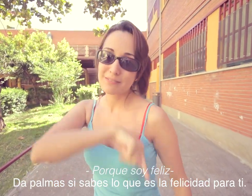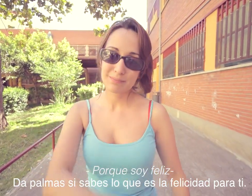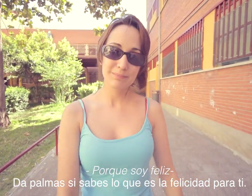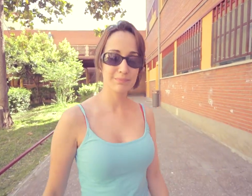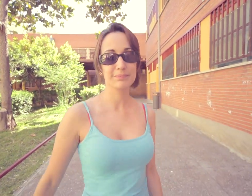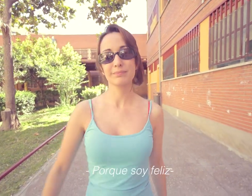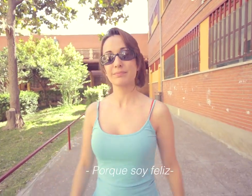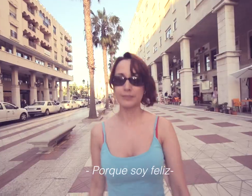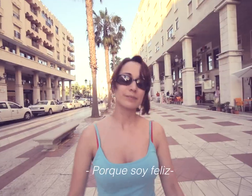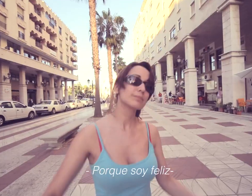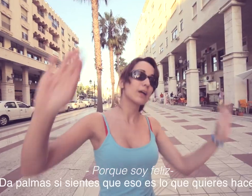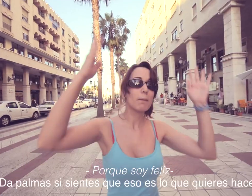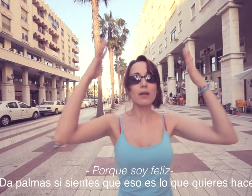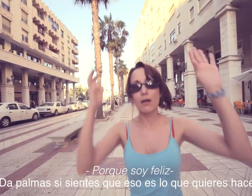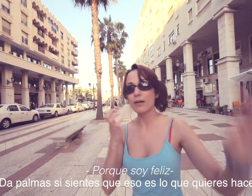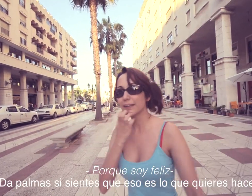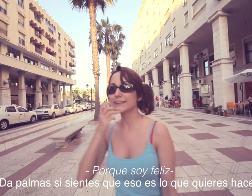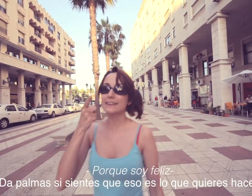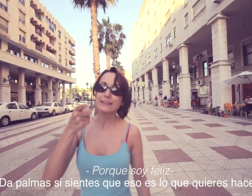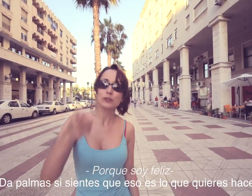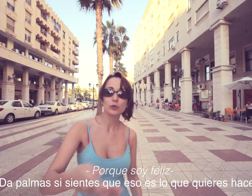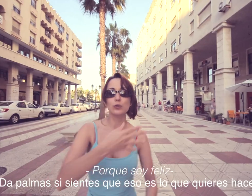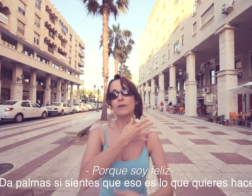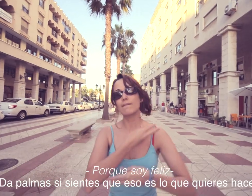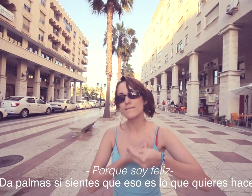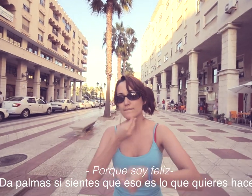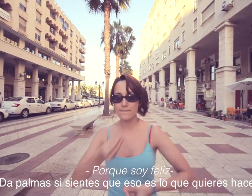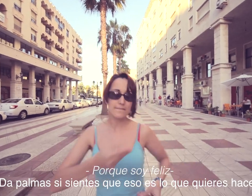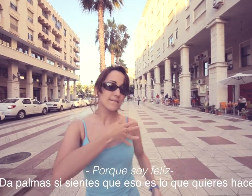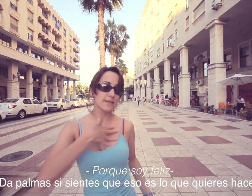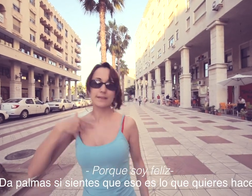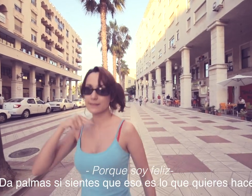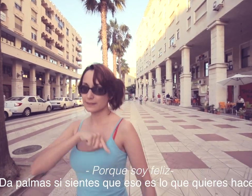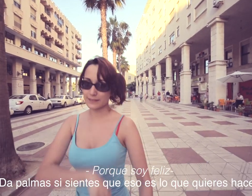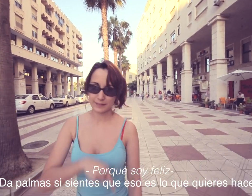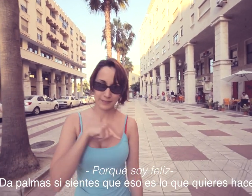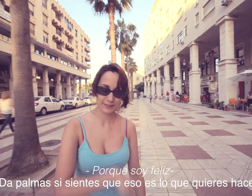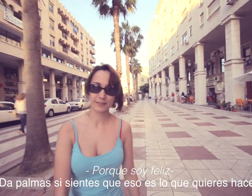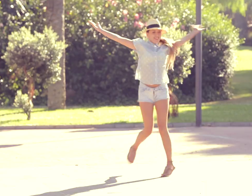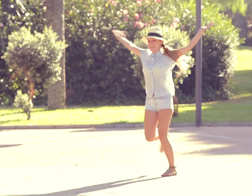you Because I'm happy Clap along if you feel like that's what you want to do